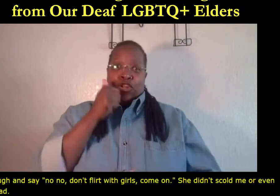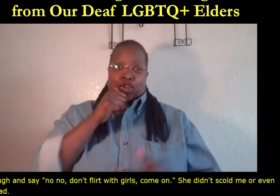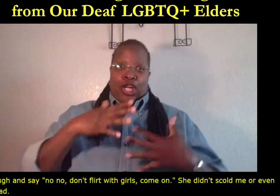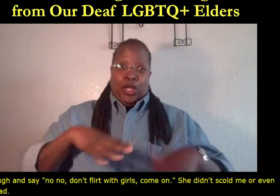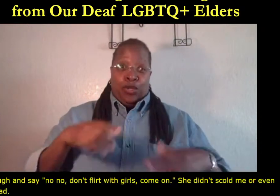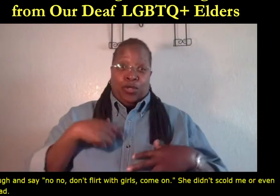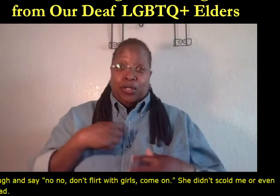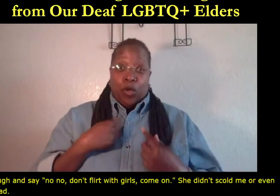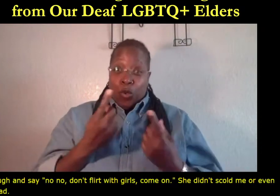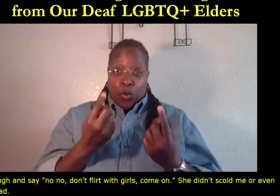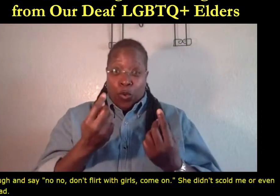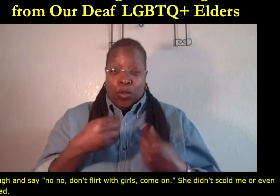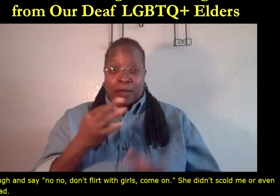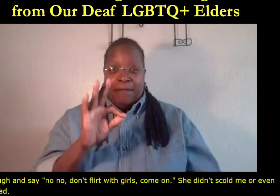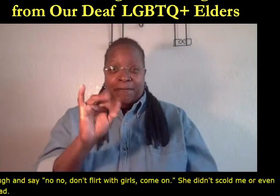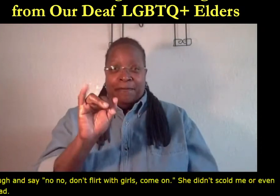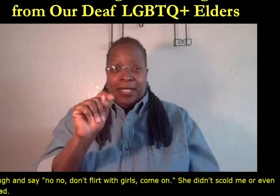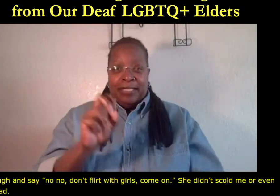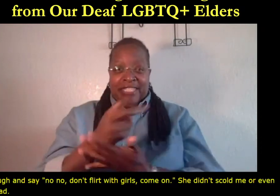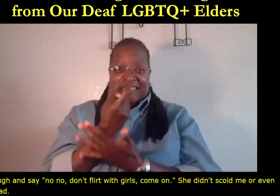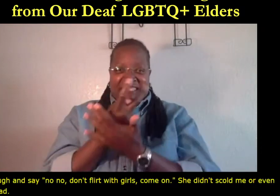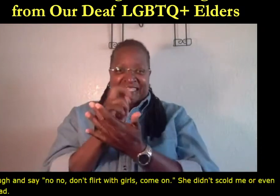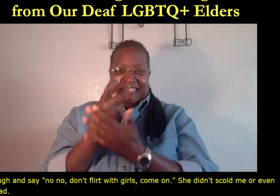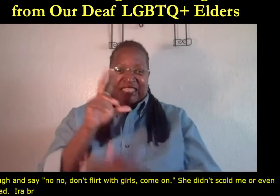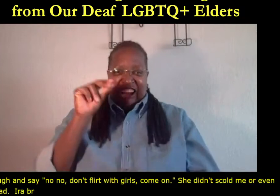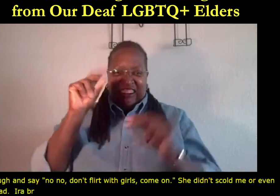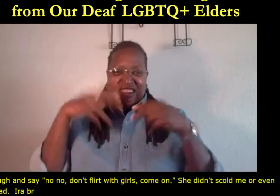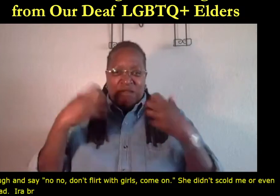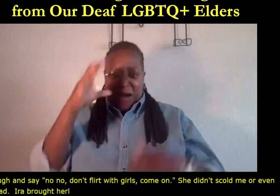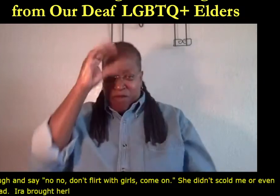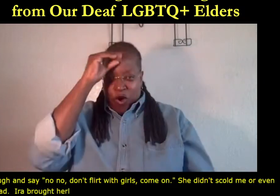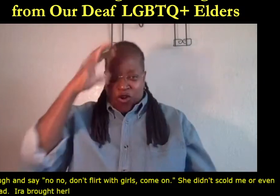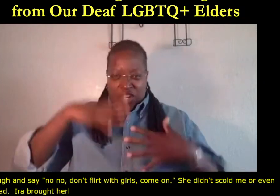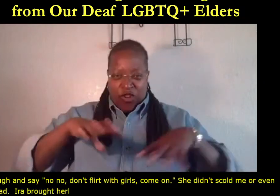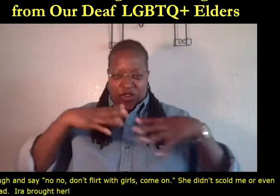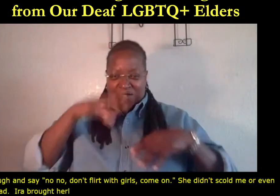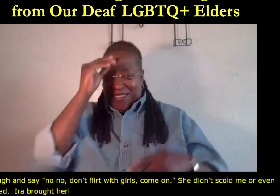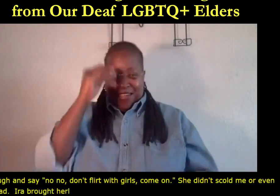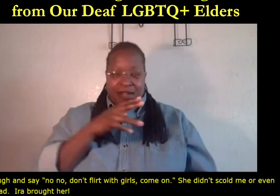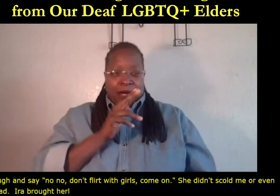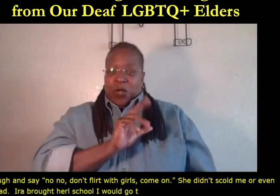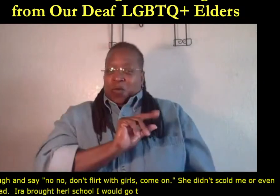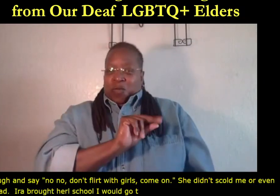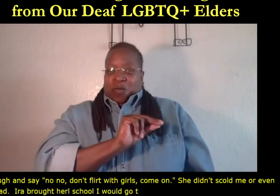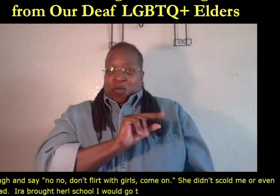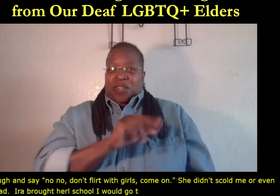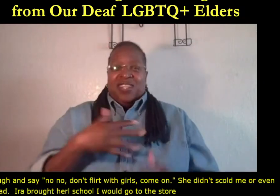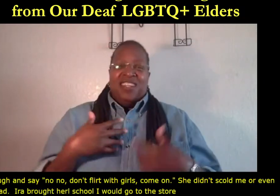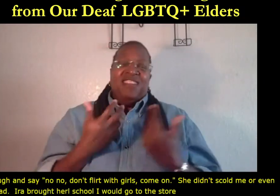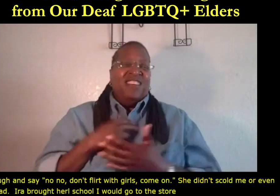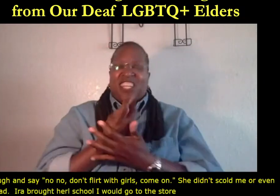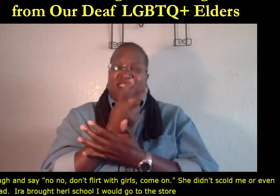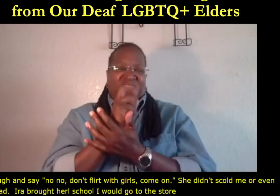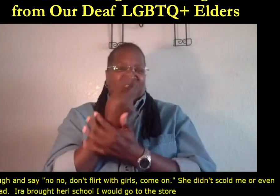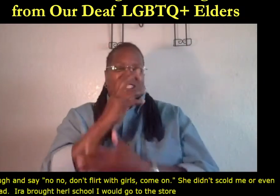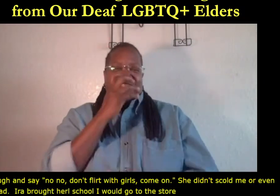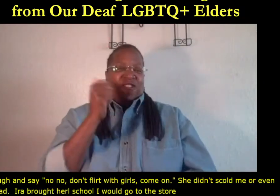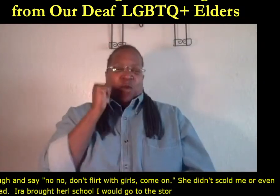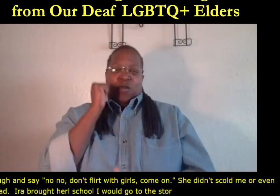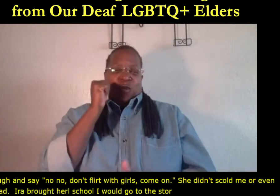brothers and sisters and me and um uh if they tried to buy me girls clothes i would have a fit i